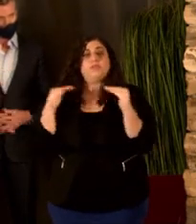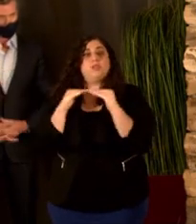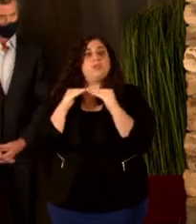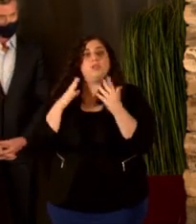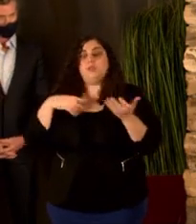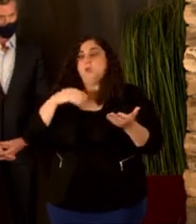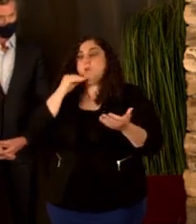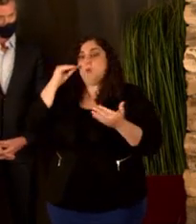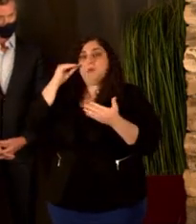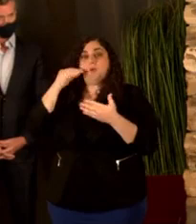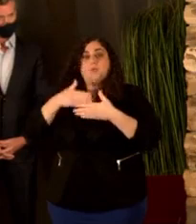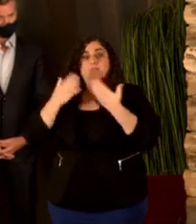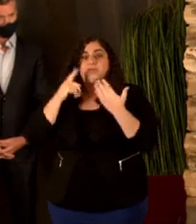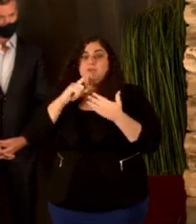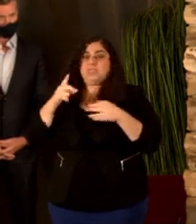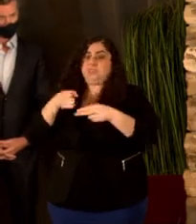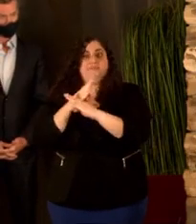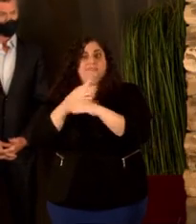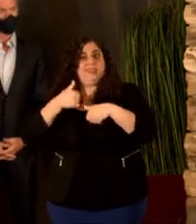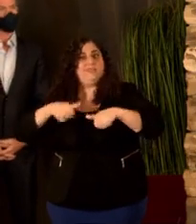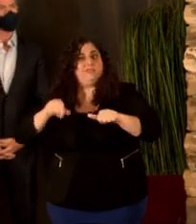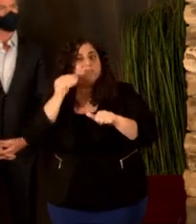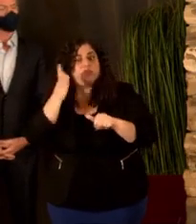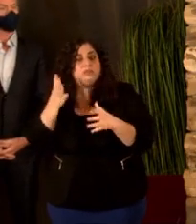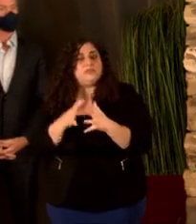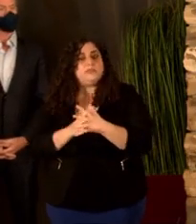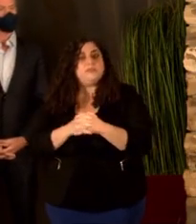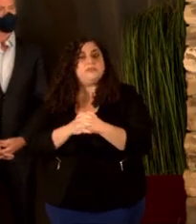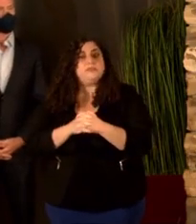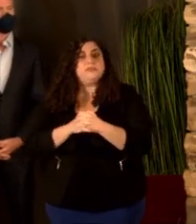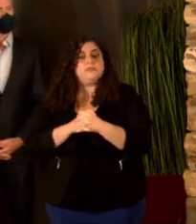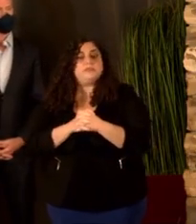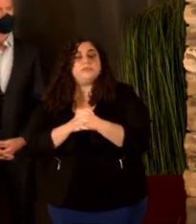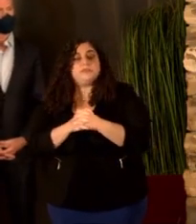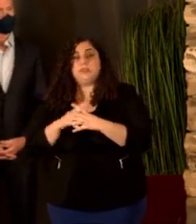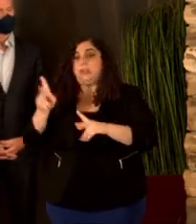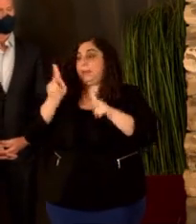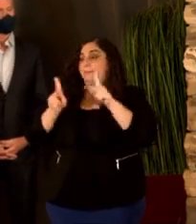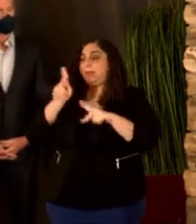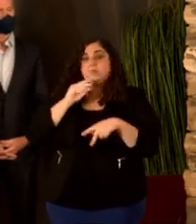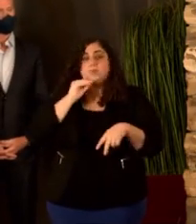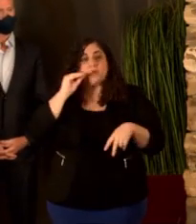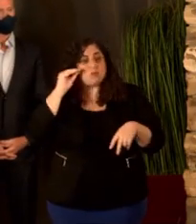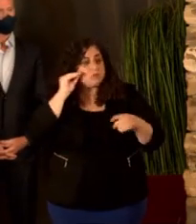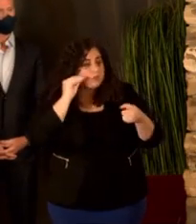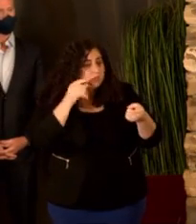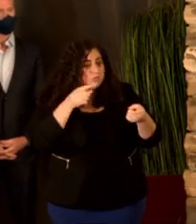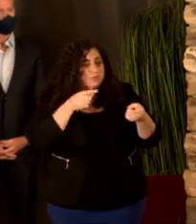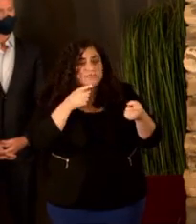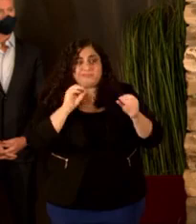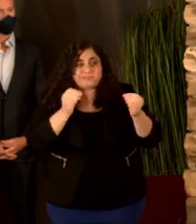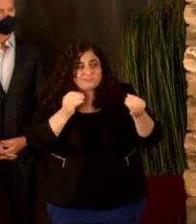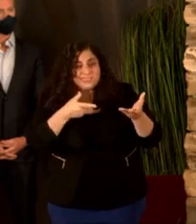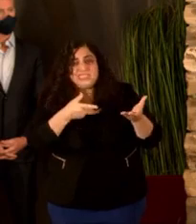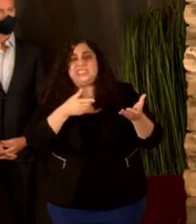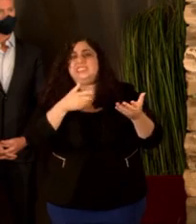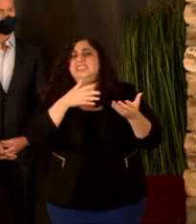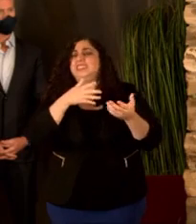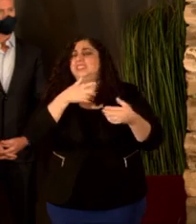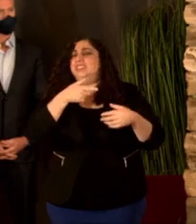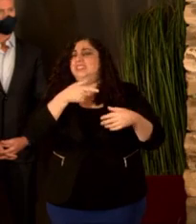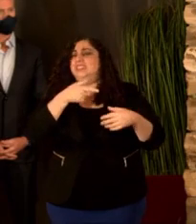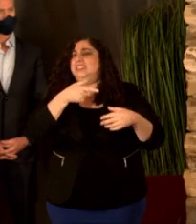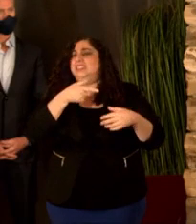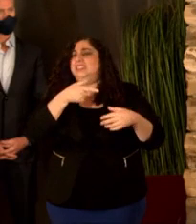efforts. We need to stop that slide. People on the streets. And the combination of all of those things together is